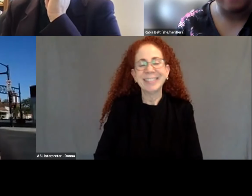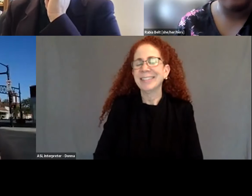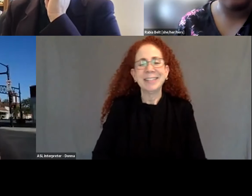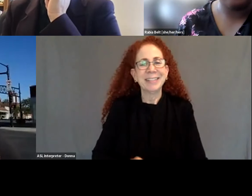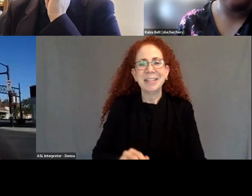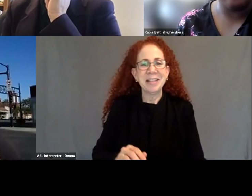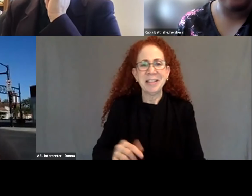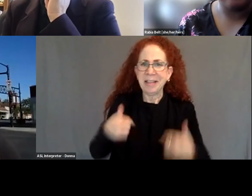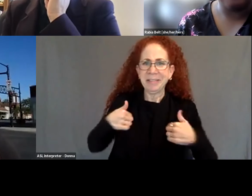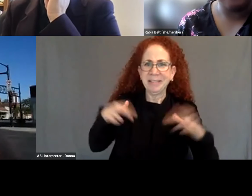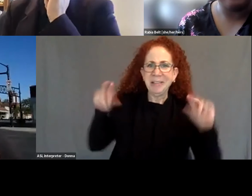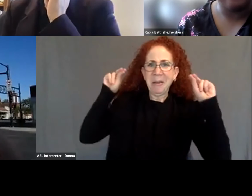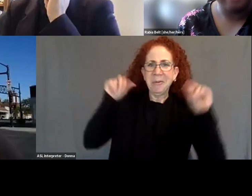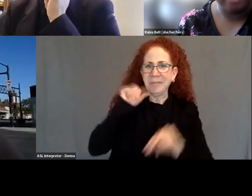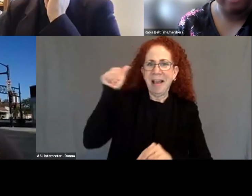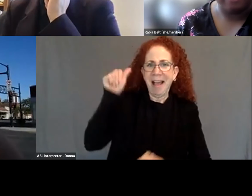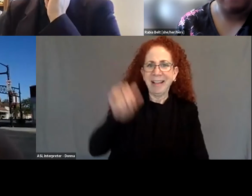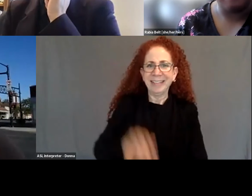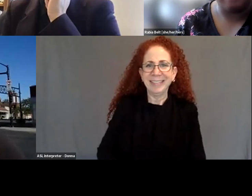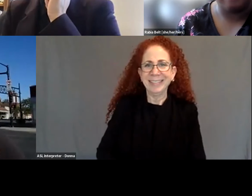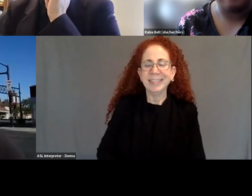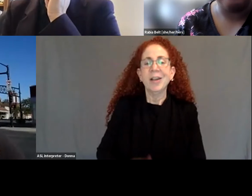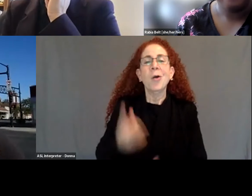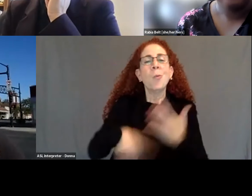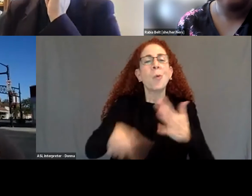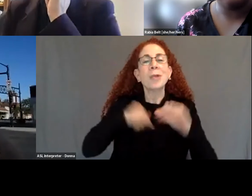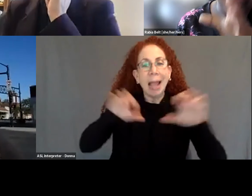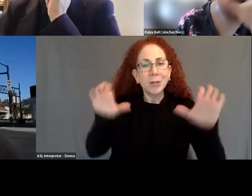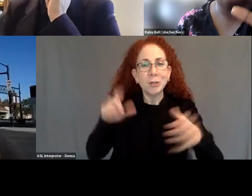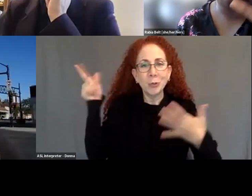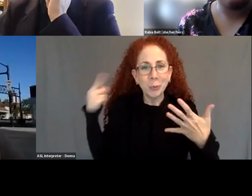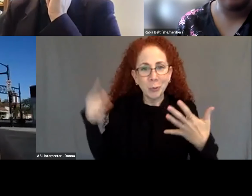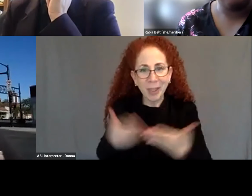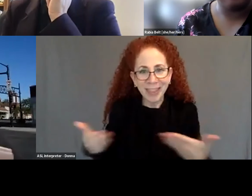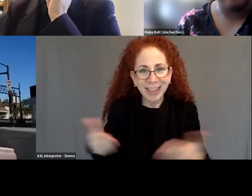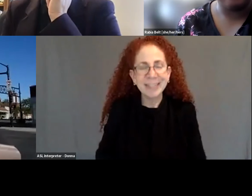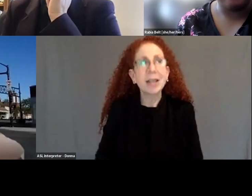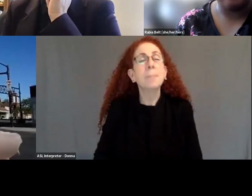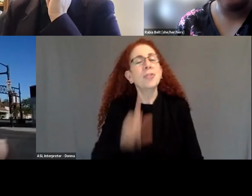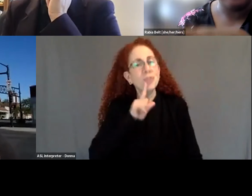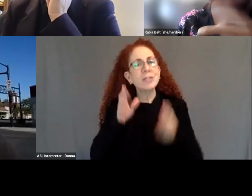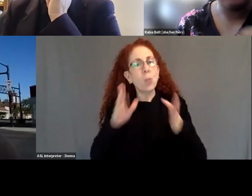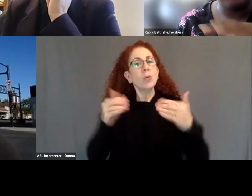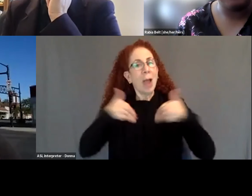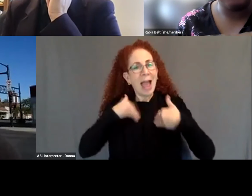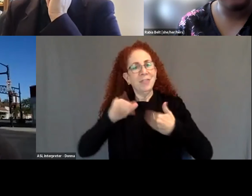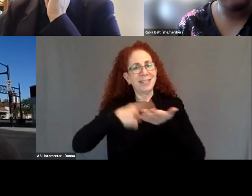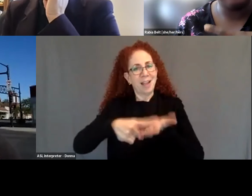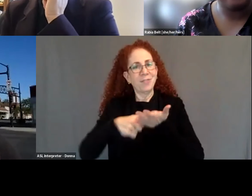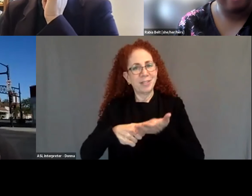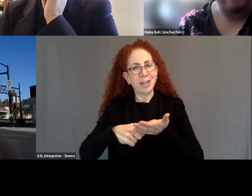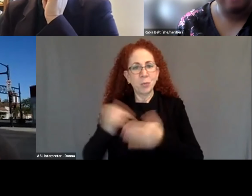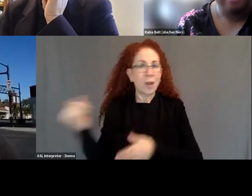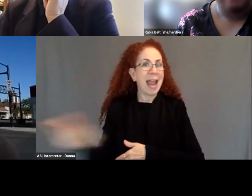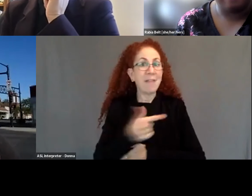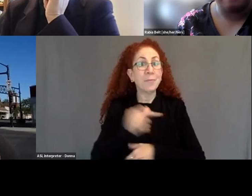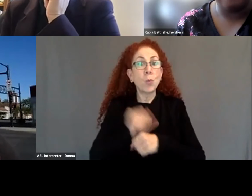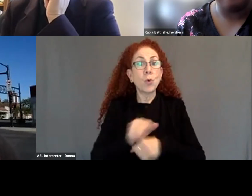not, right? So here are the things that we can do. There's a way to have this conversation in which everyone joins forces